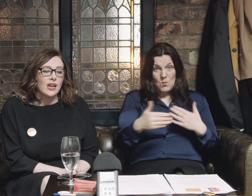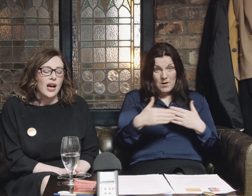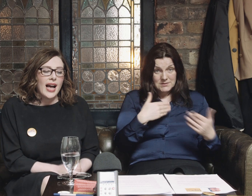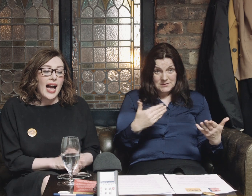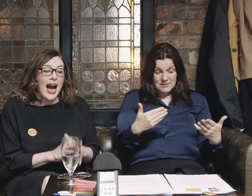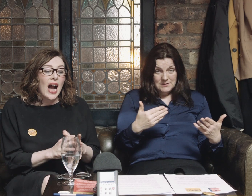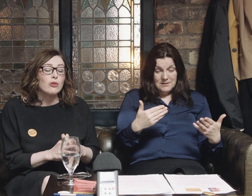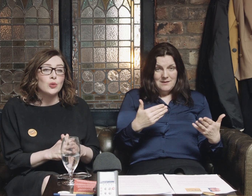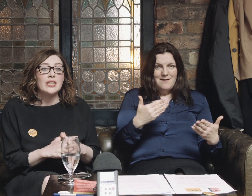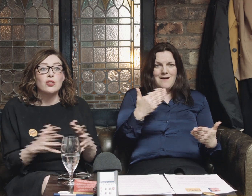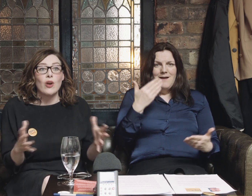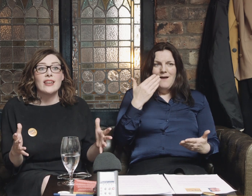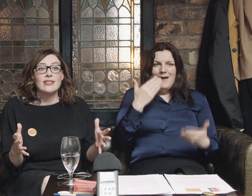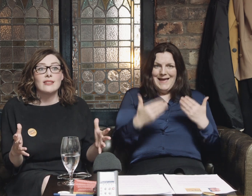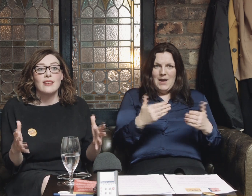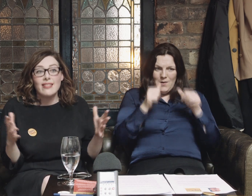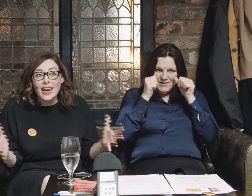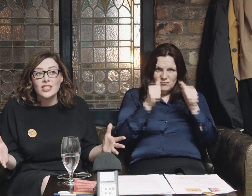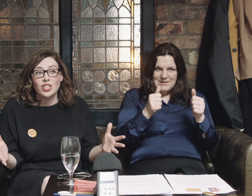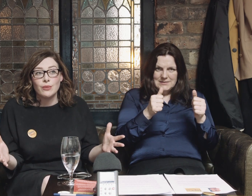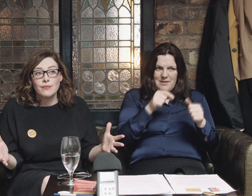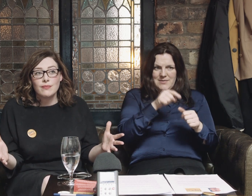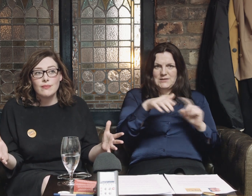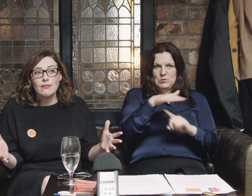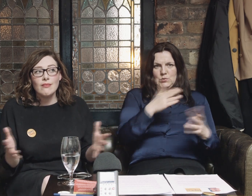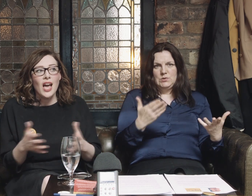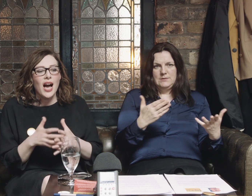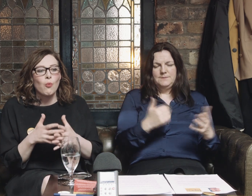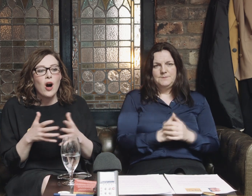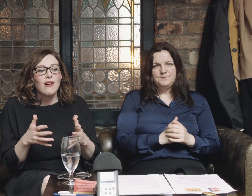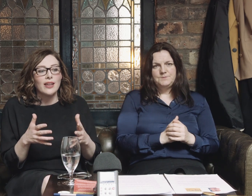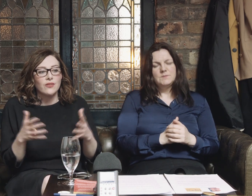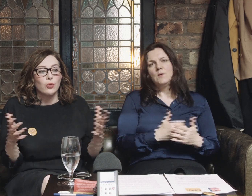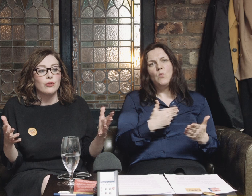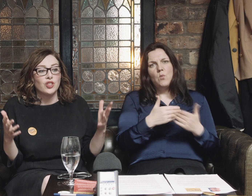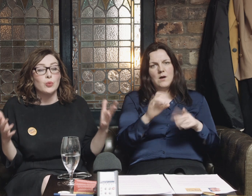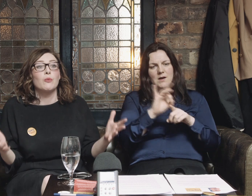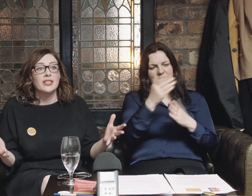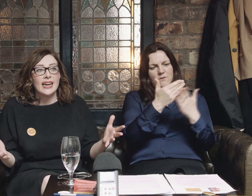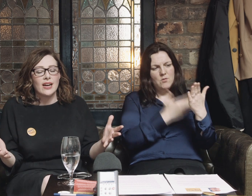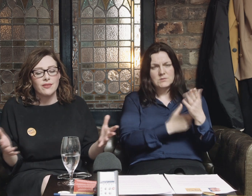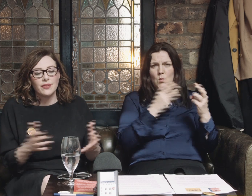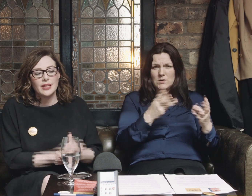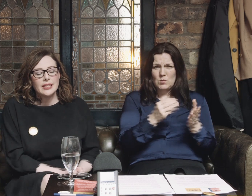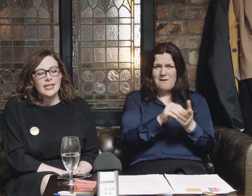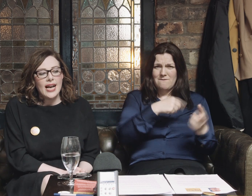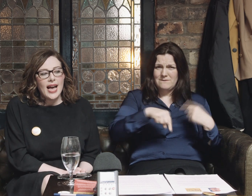is how do we address that issue? And what kind of laws do we want